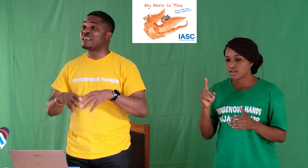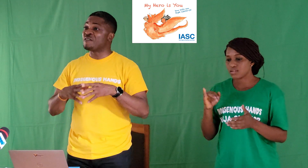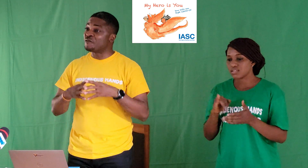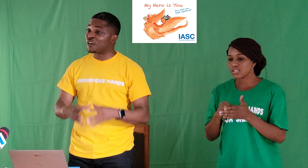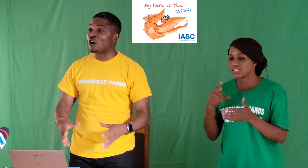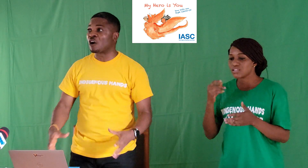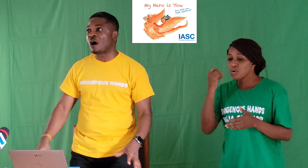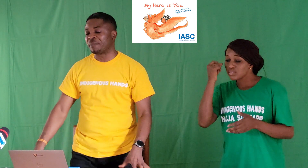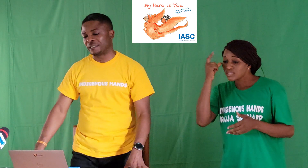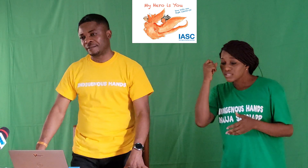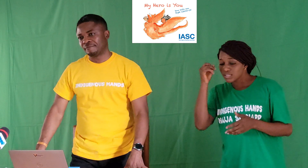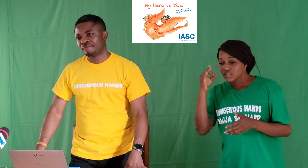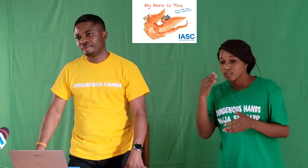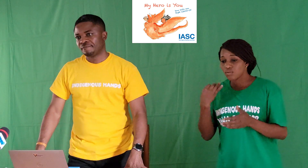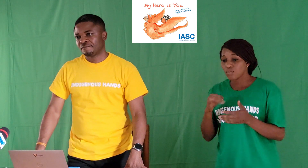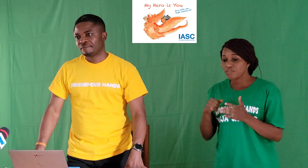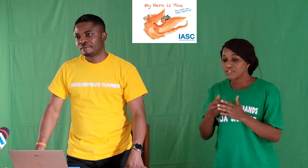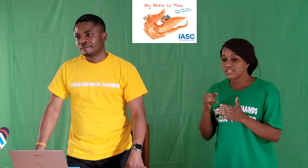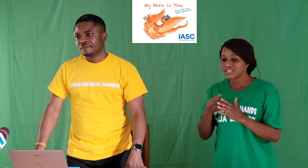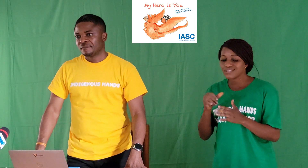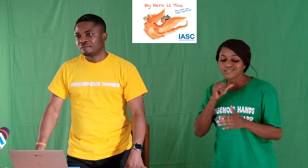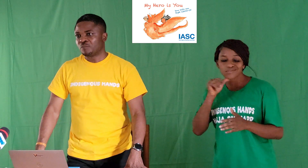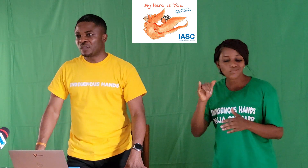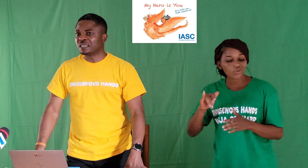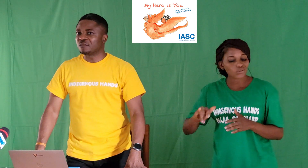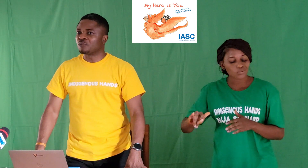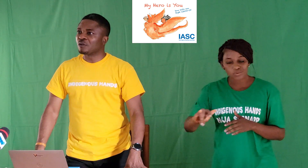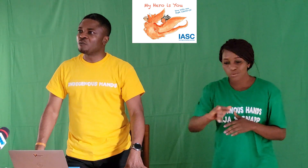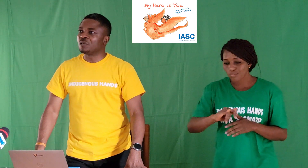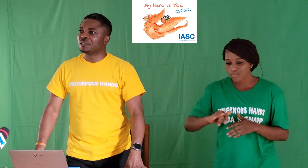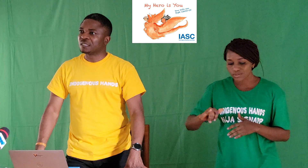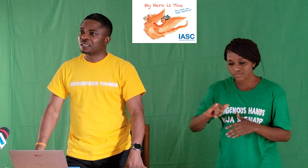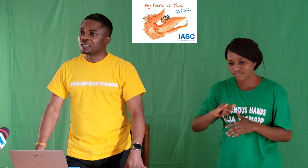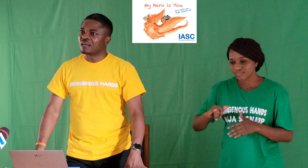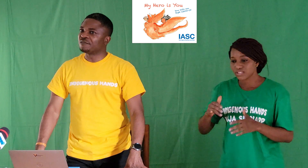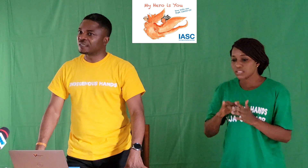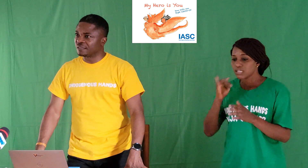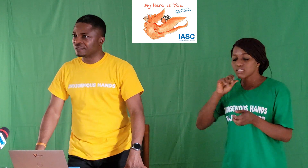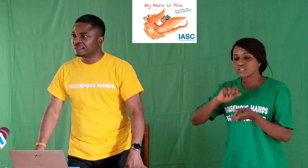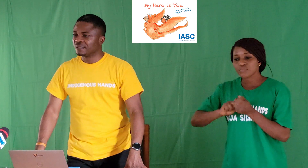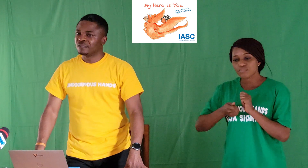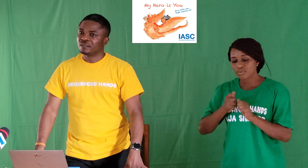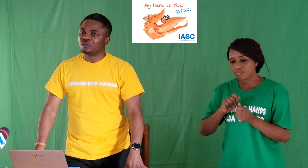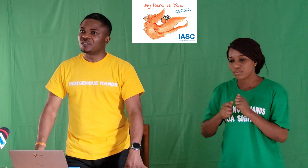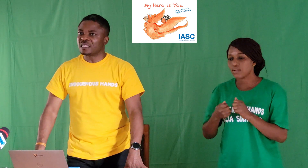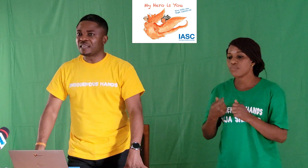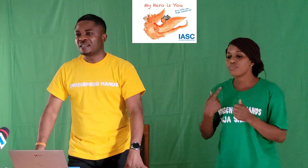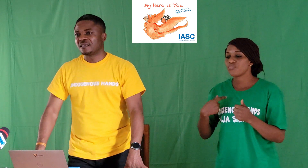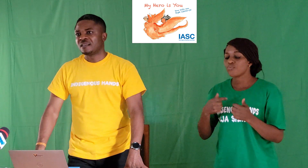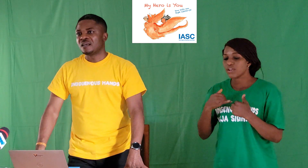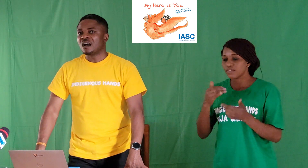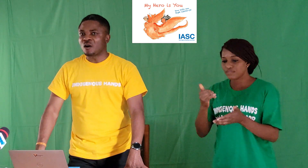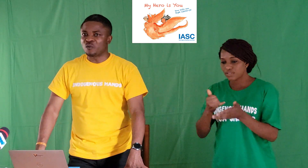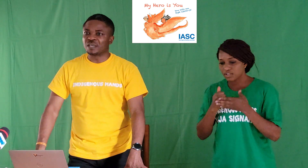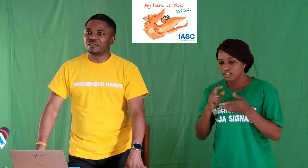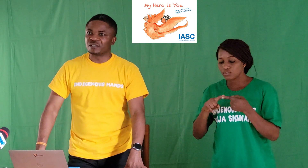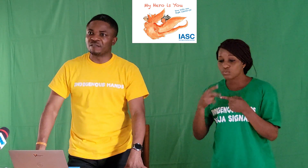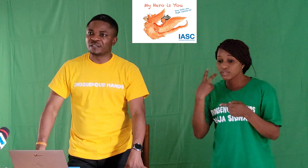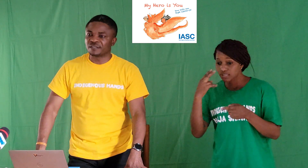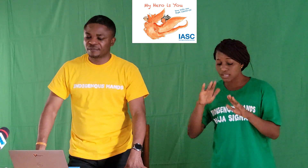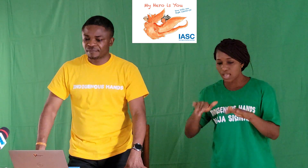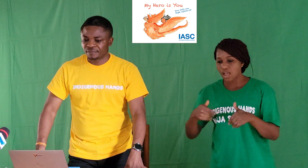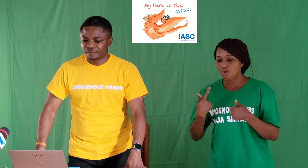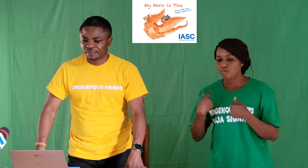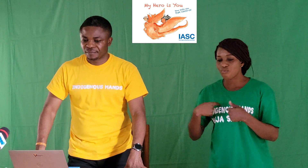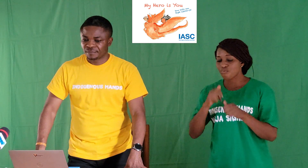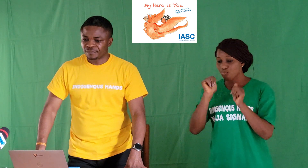it is even very uncommon. But that's the problem we have taken to see how we can solve